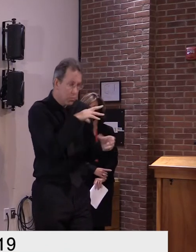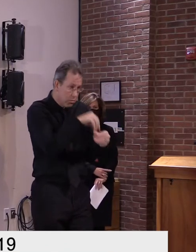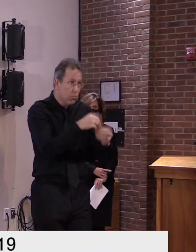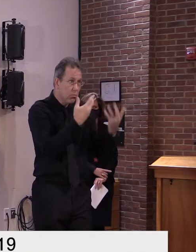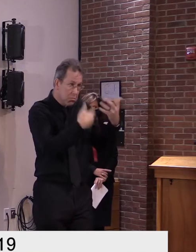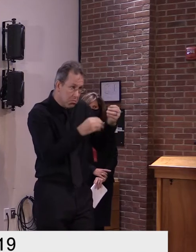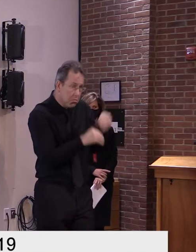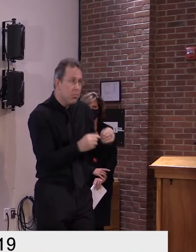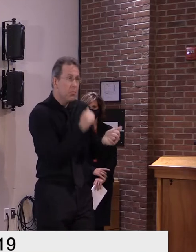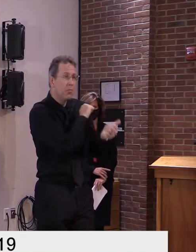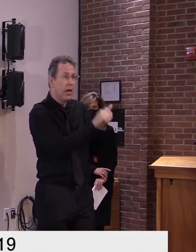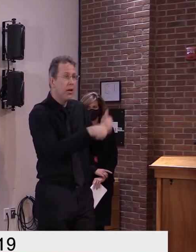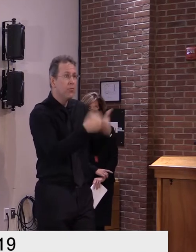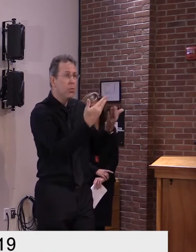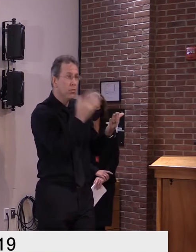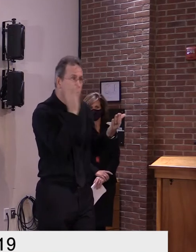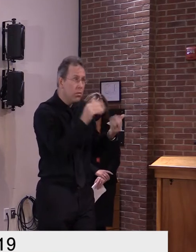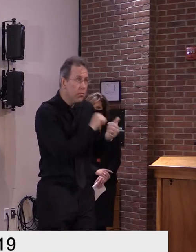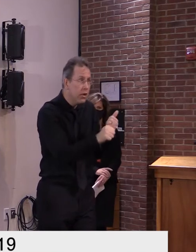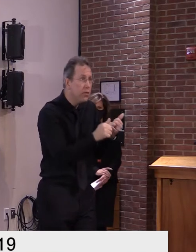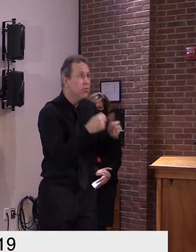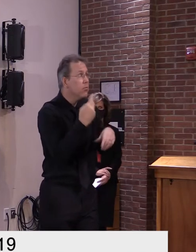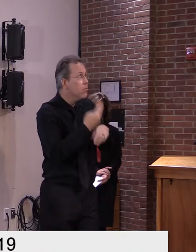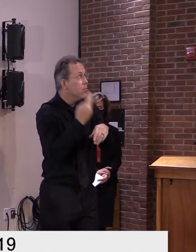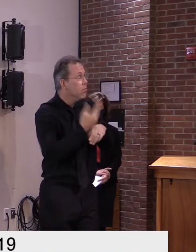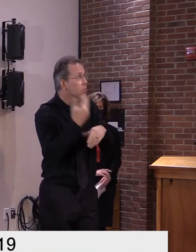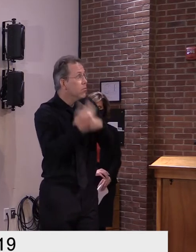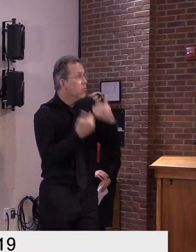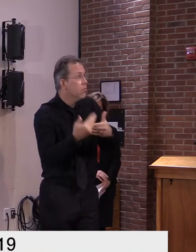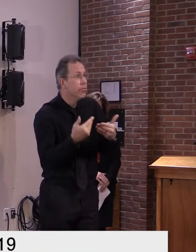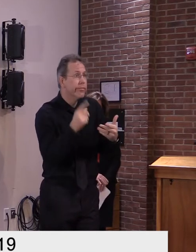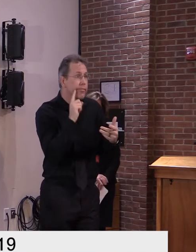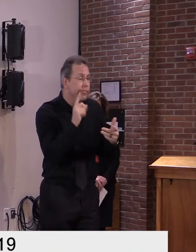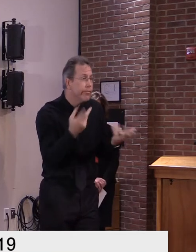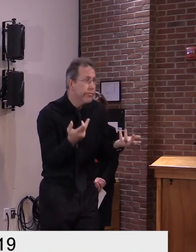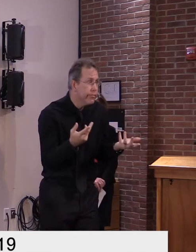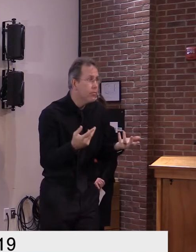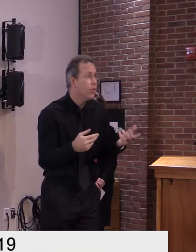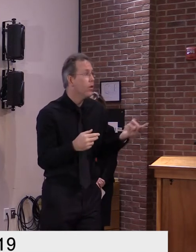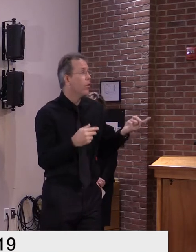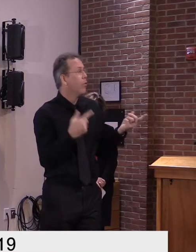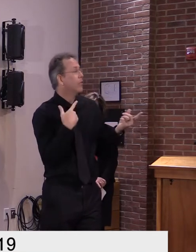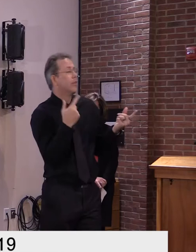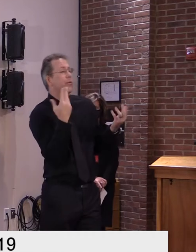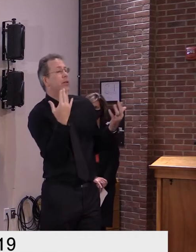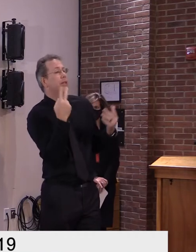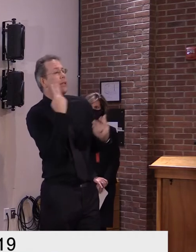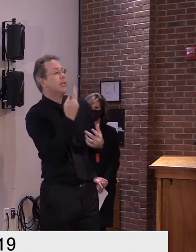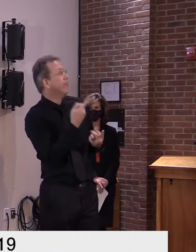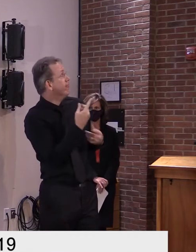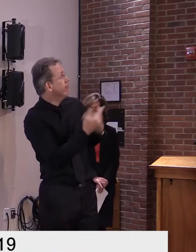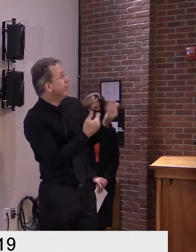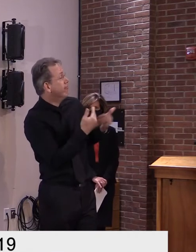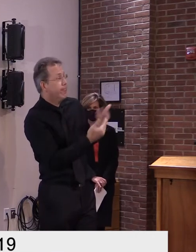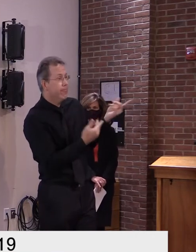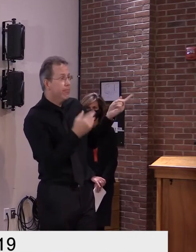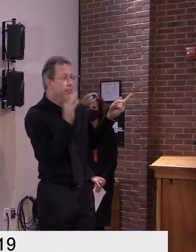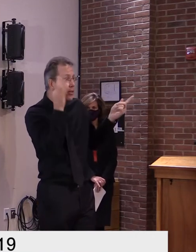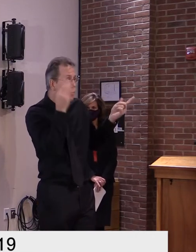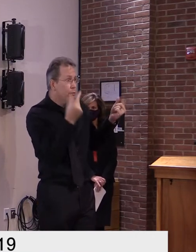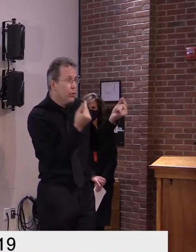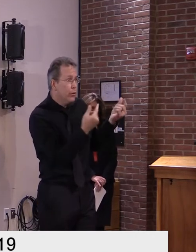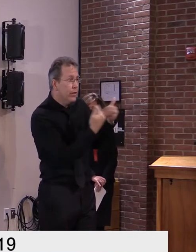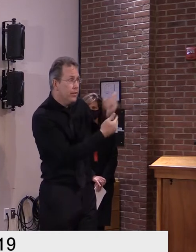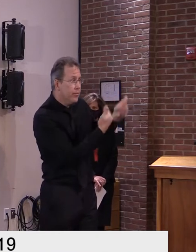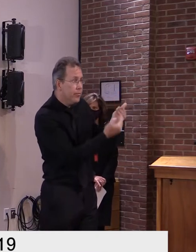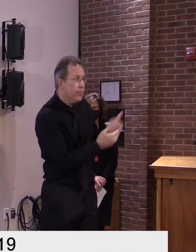days. But it really is in the details of what they do, if they make it retroactive. I've advocated for them not to make too